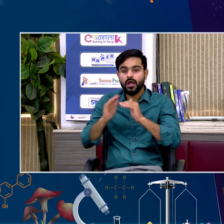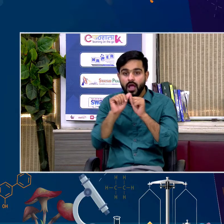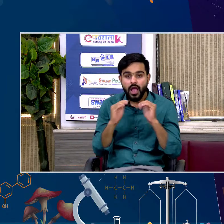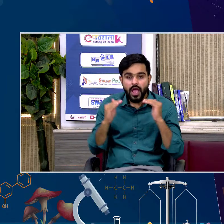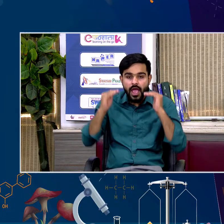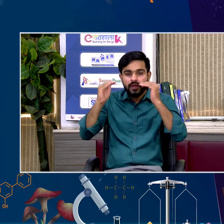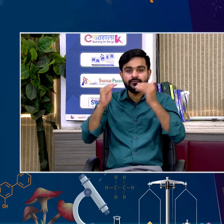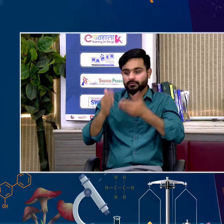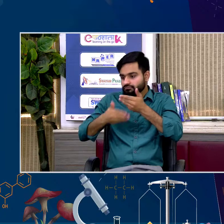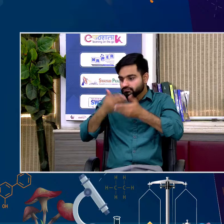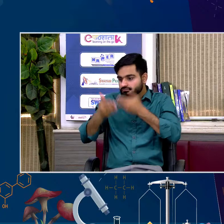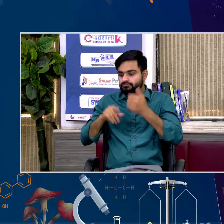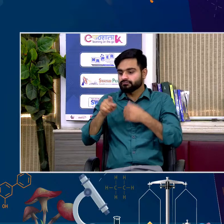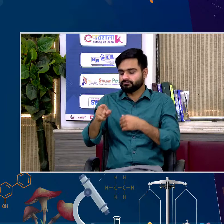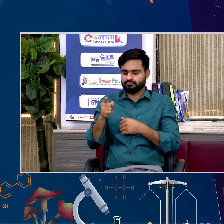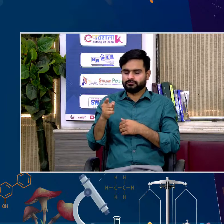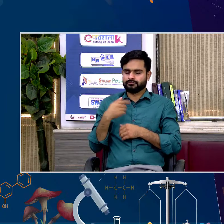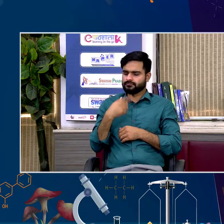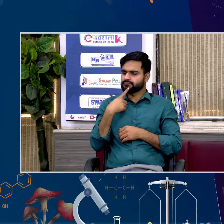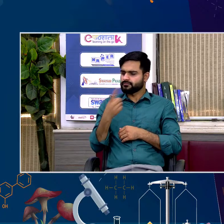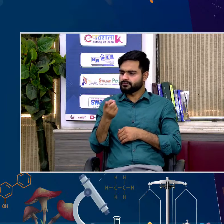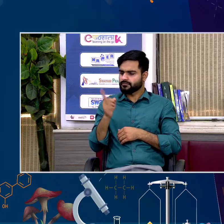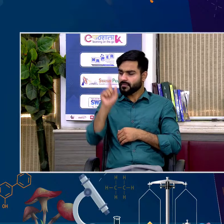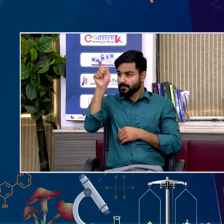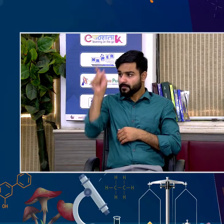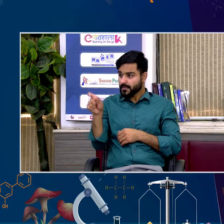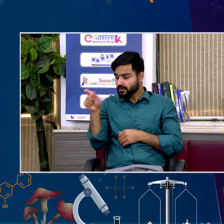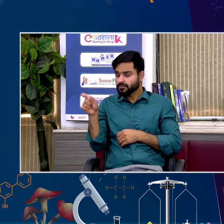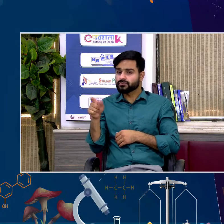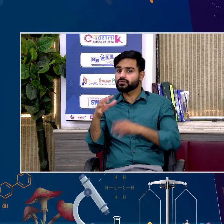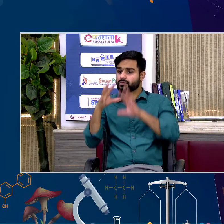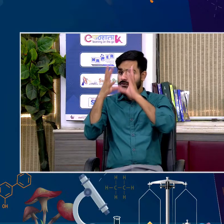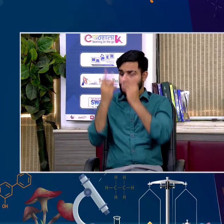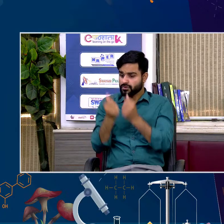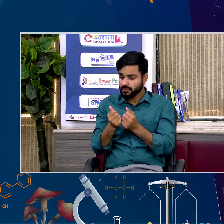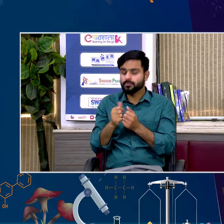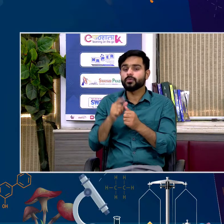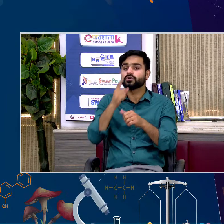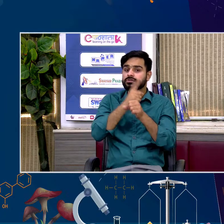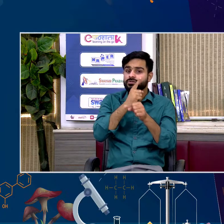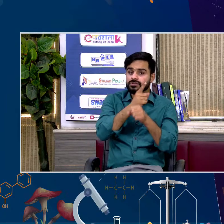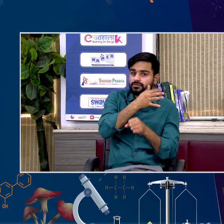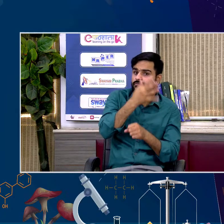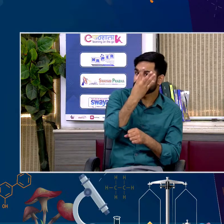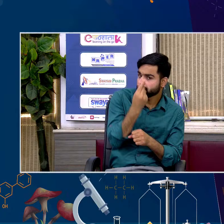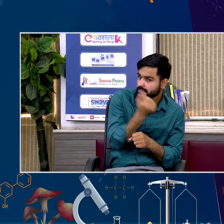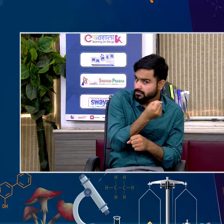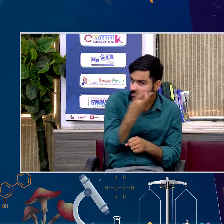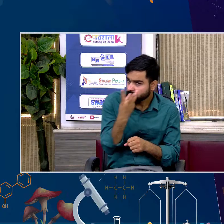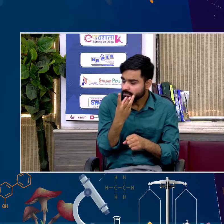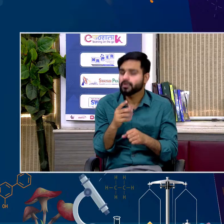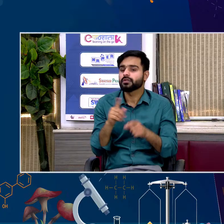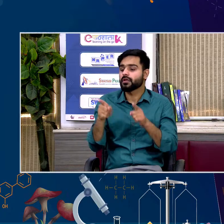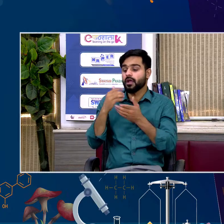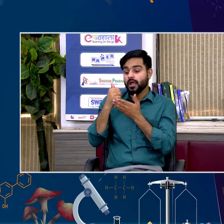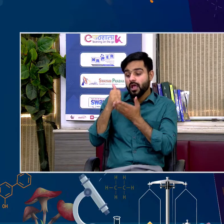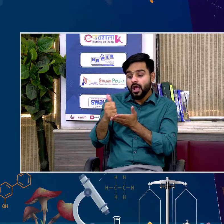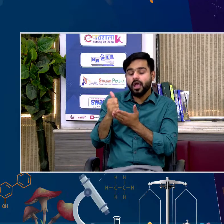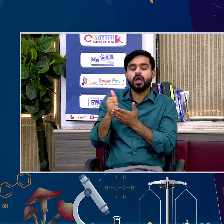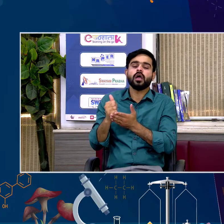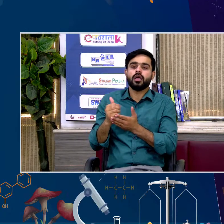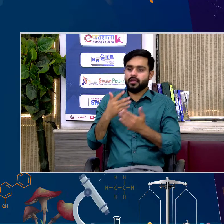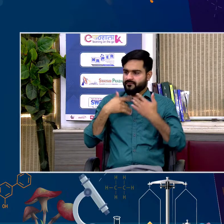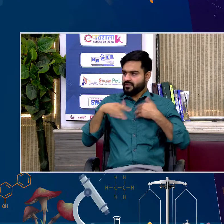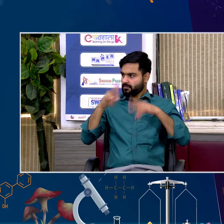want to tell the child that, a guest person is going to come or a proxy teacher is going to come. This will help the child really